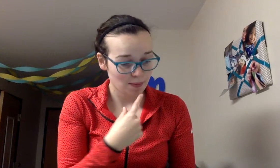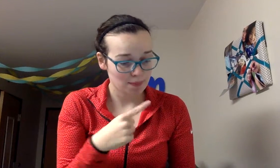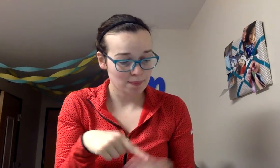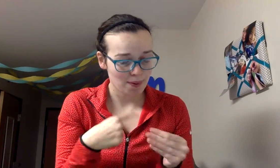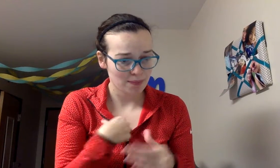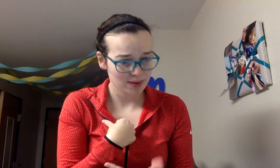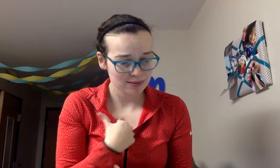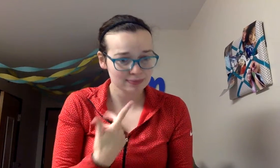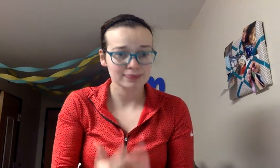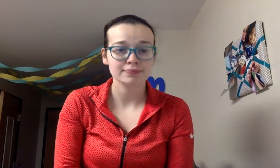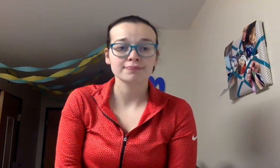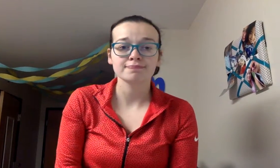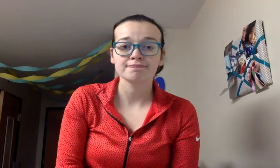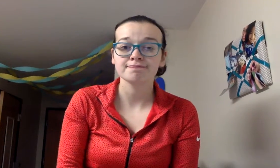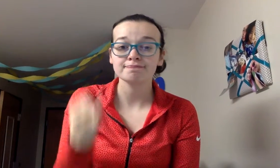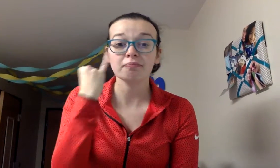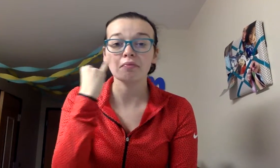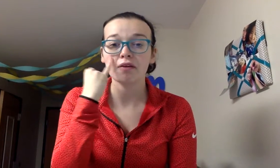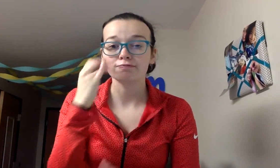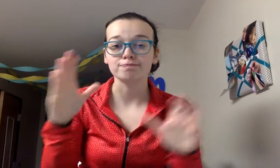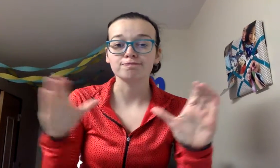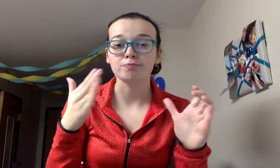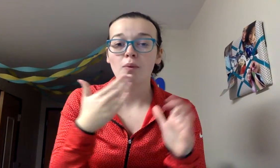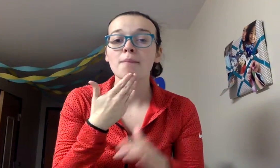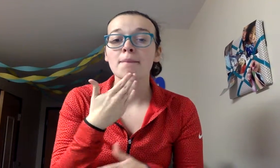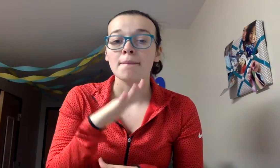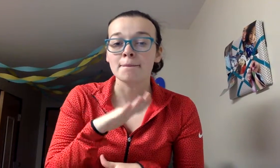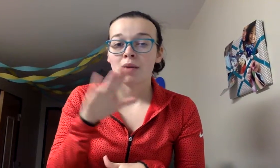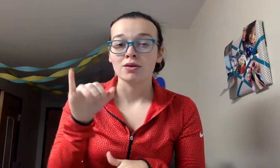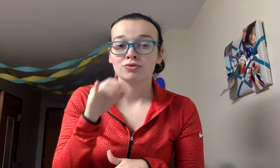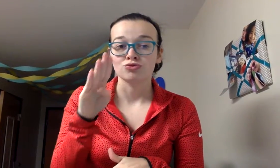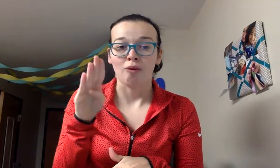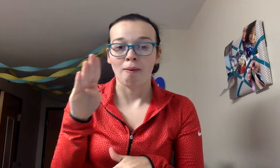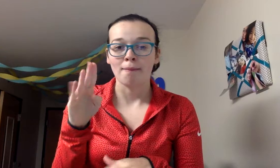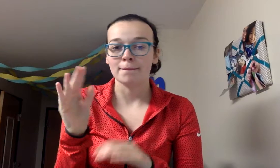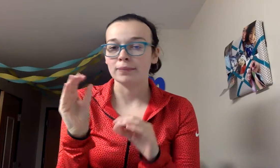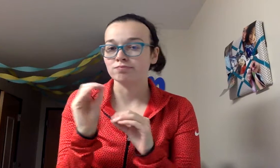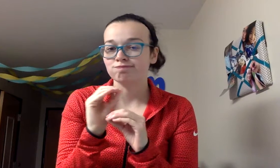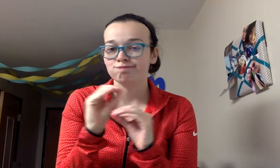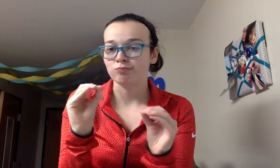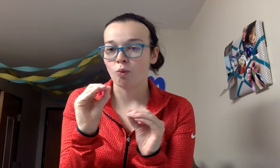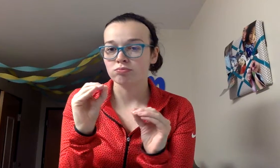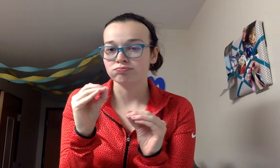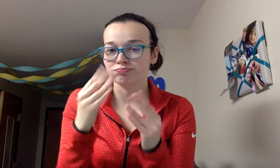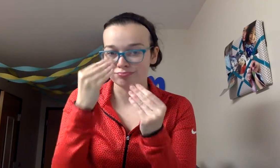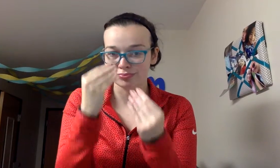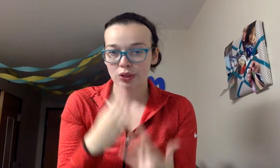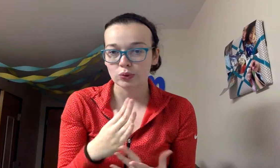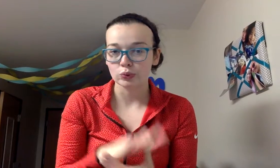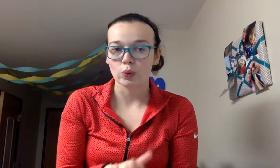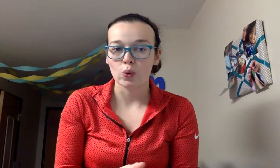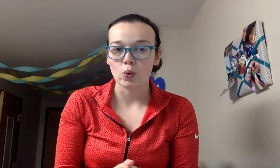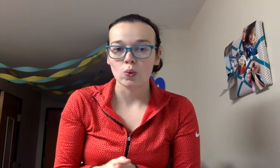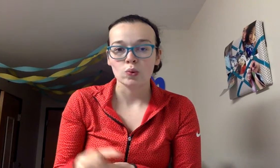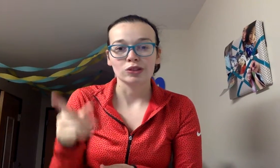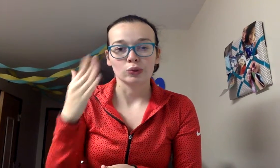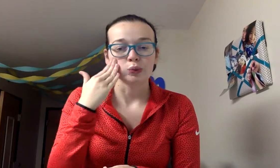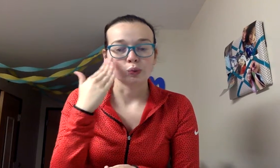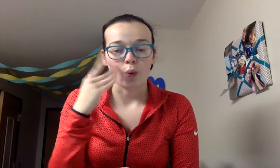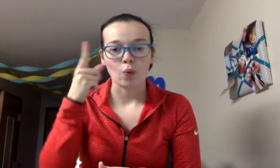job and nobody points it out to you, that's when they've given up on you. And that's something that's really stuck with me, is when somebody is going to ride